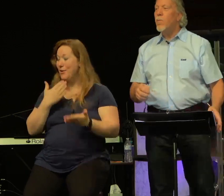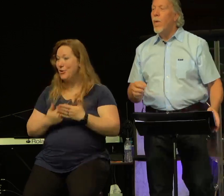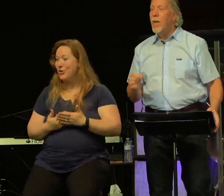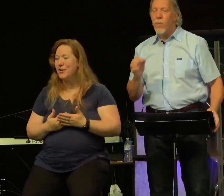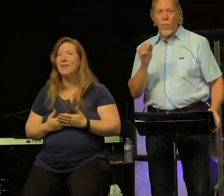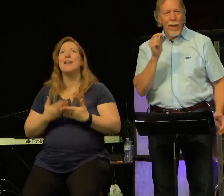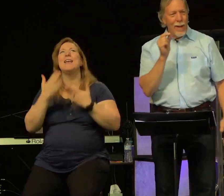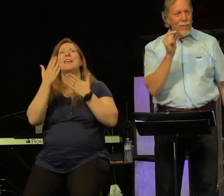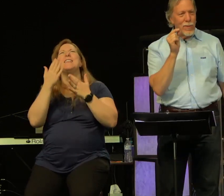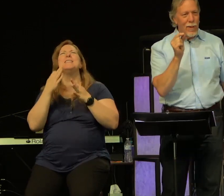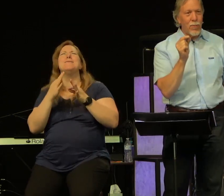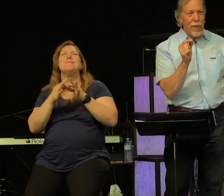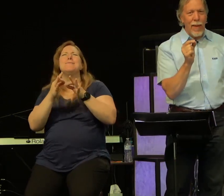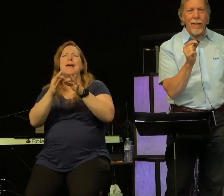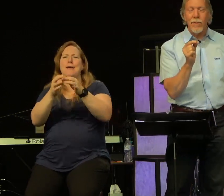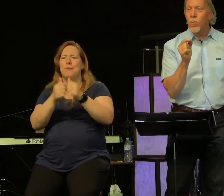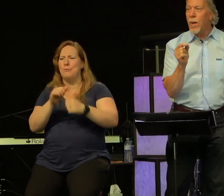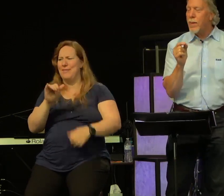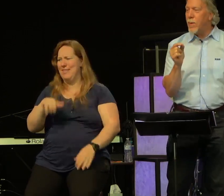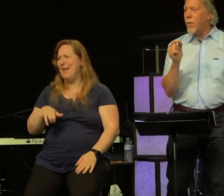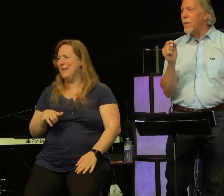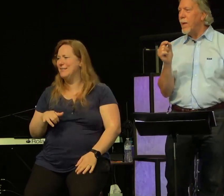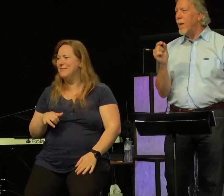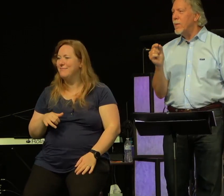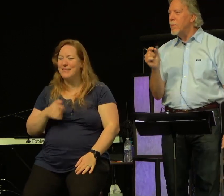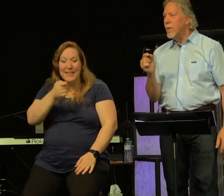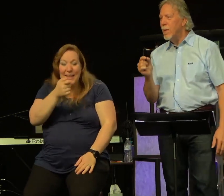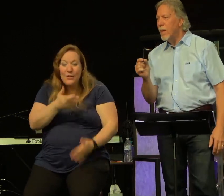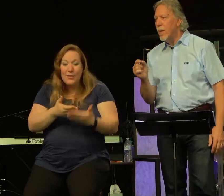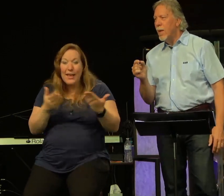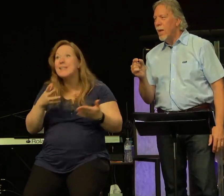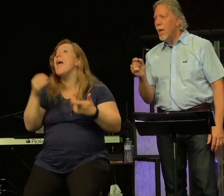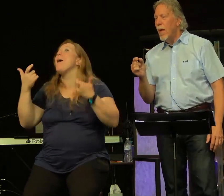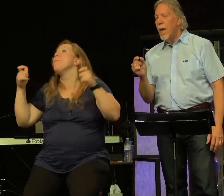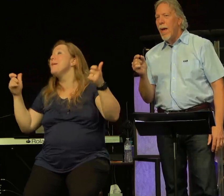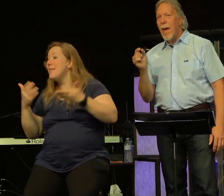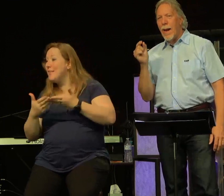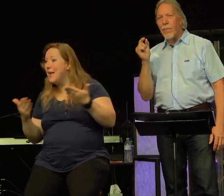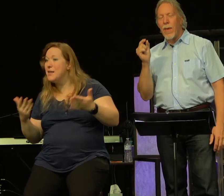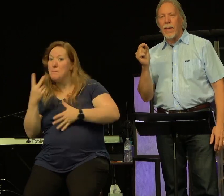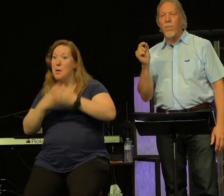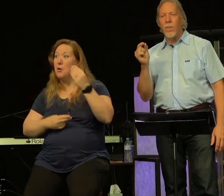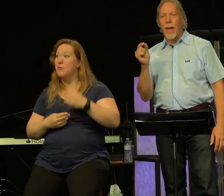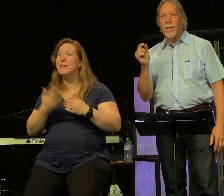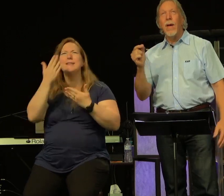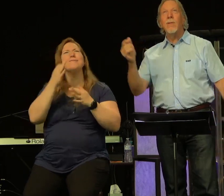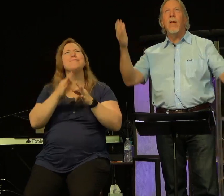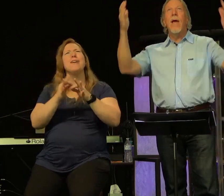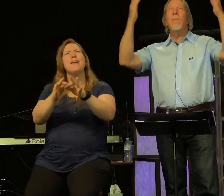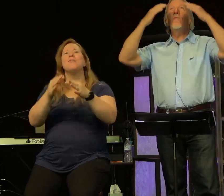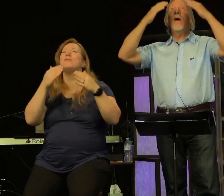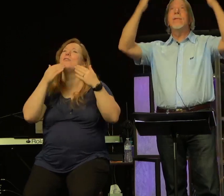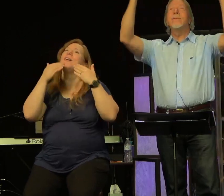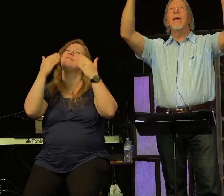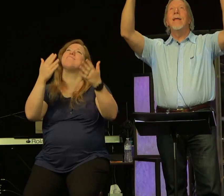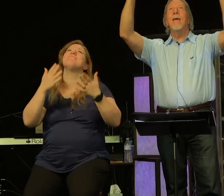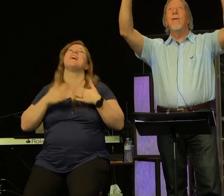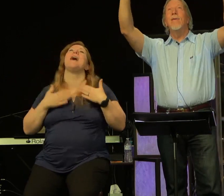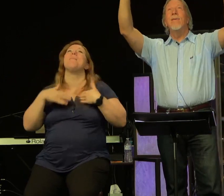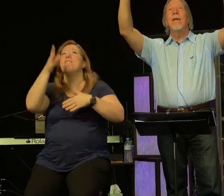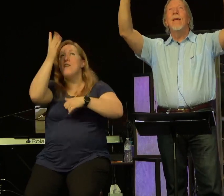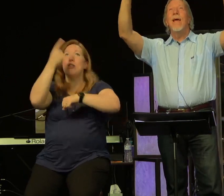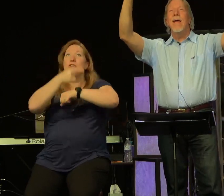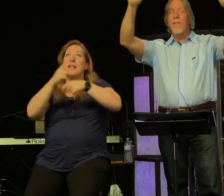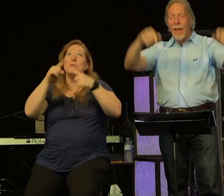He's faithful in those little things as well as the big things. And I thank Him for that. So I say Happy Father's Day to